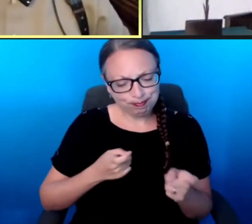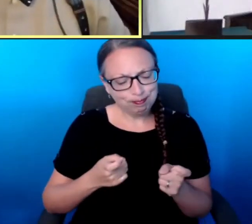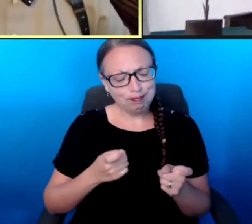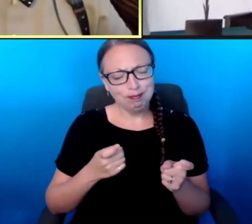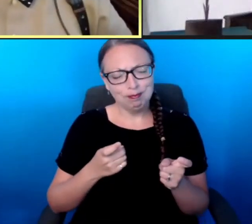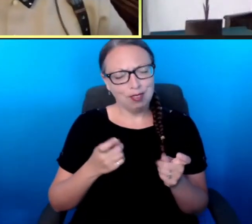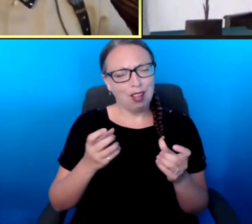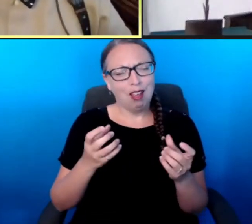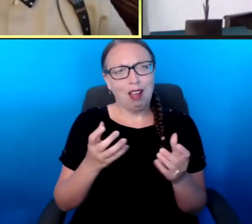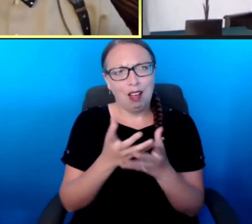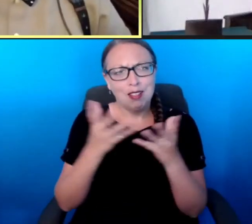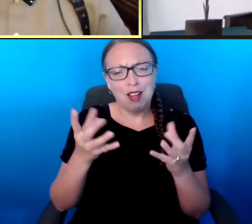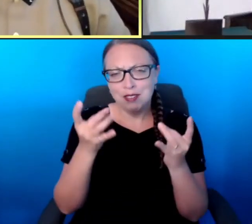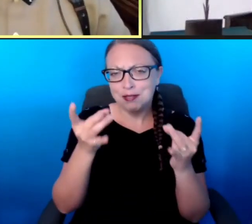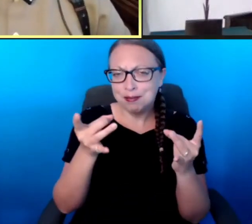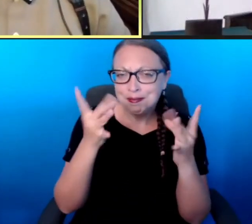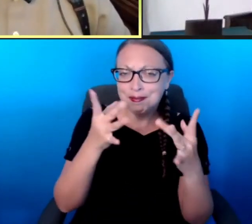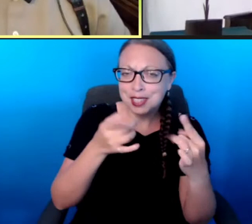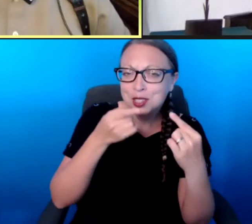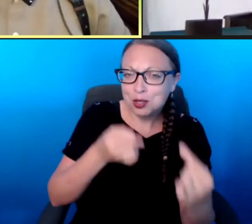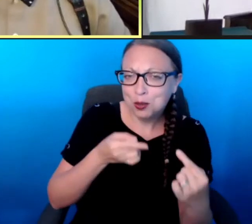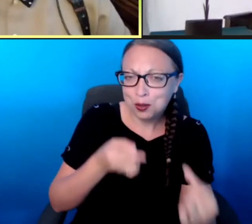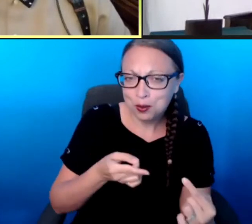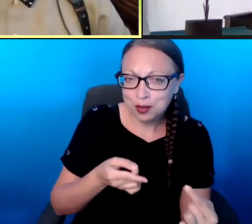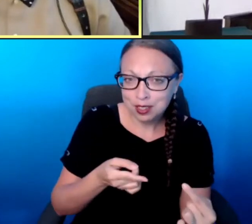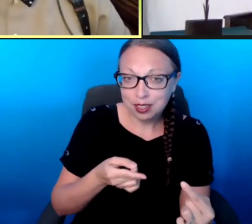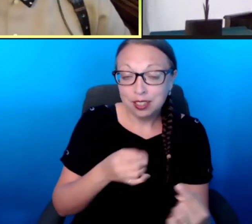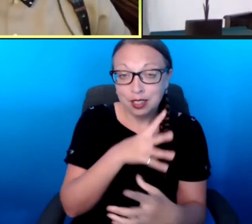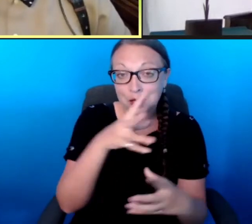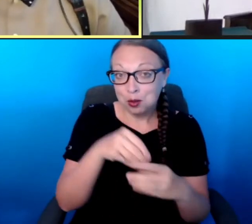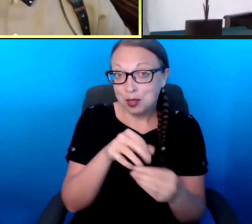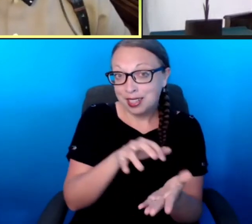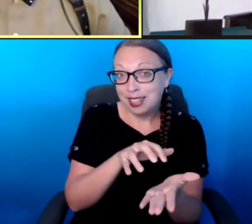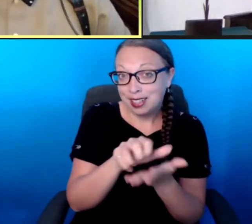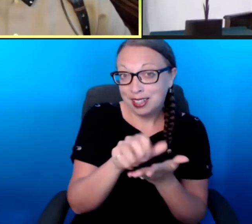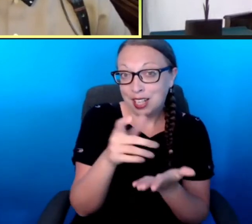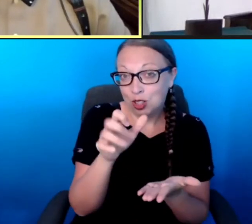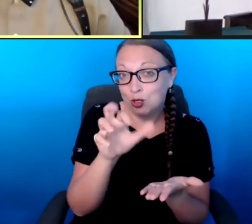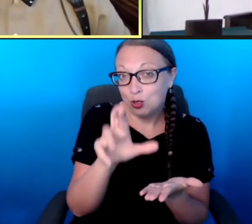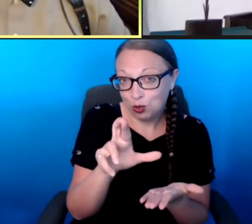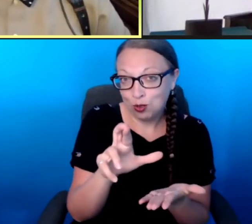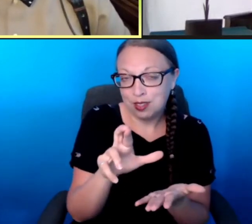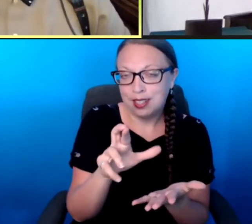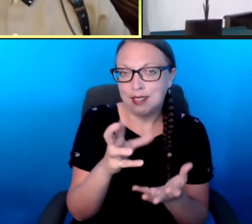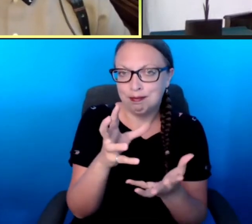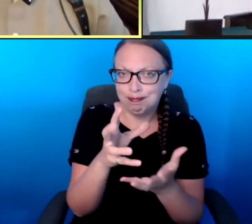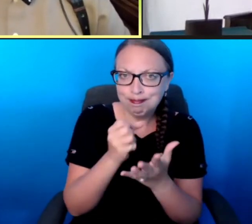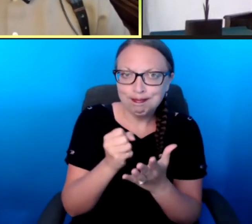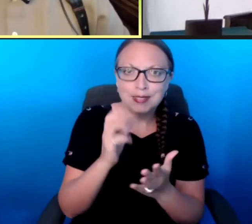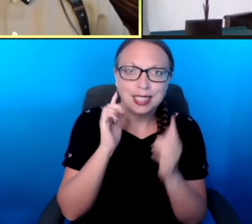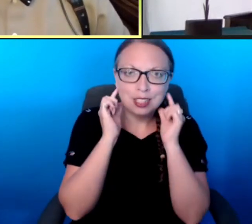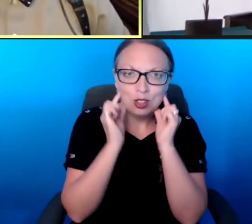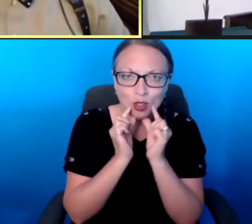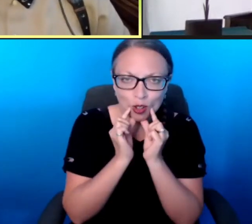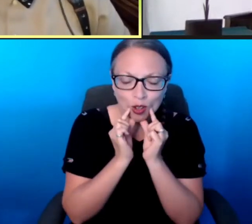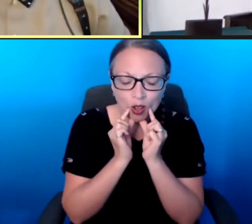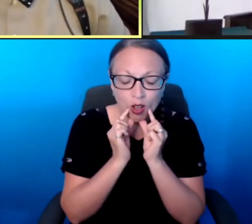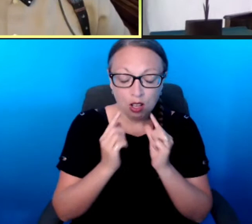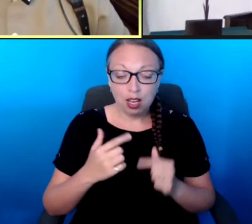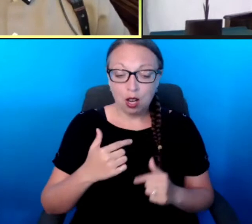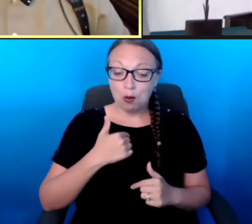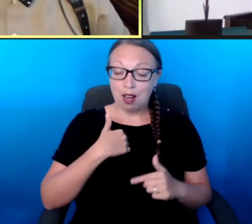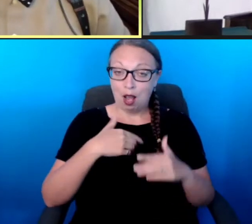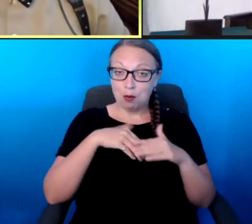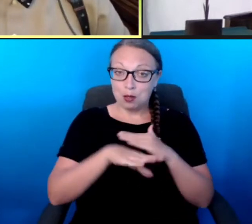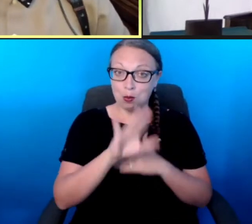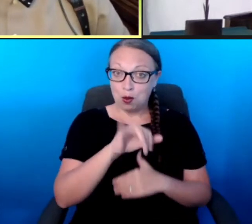took his lower jaw, when I was 5 years old and my brother was born that summer, I began to go blind,